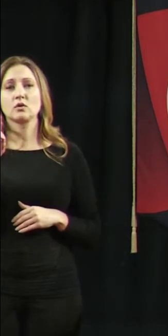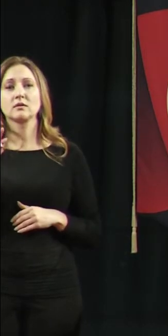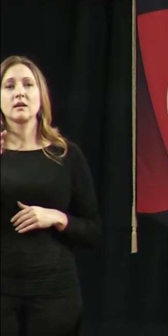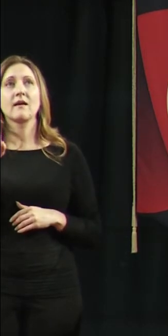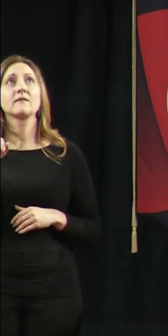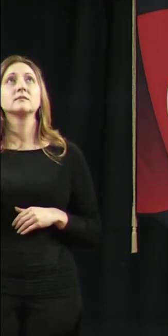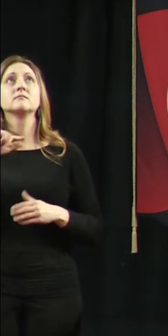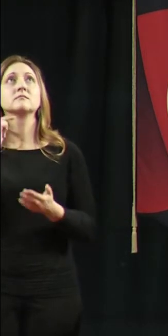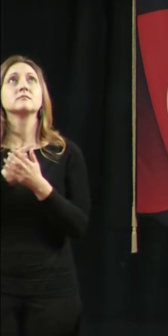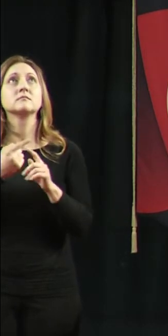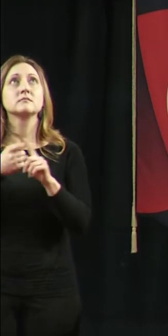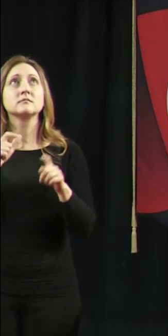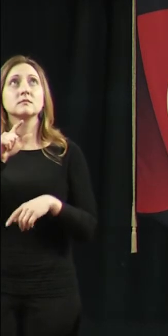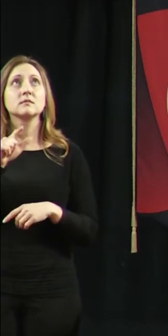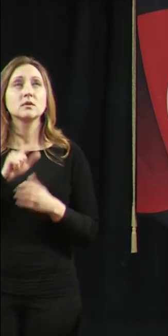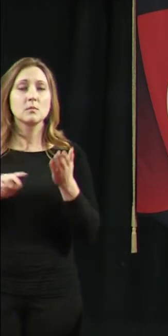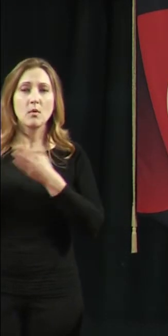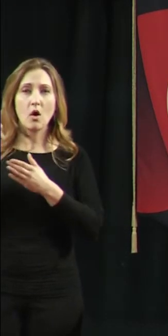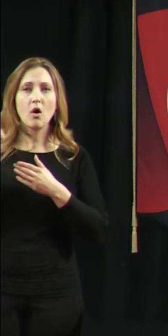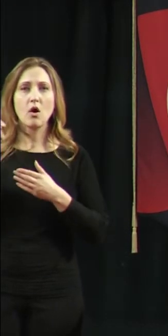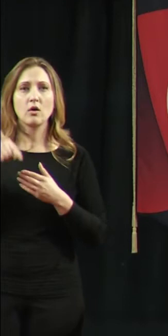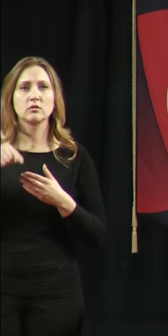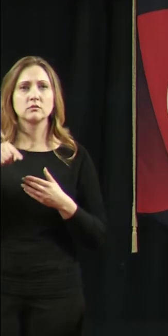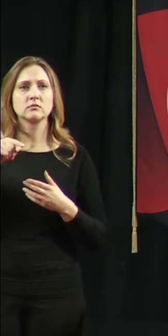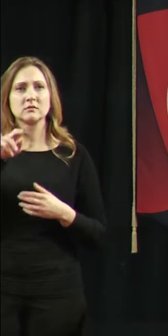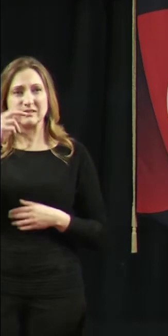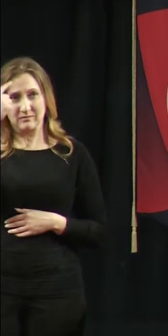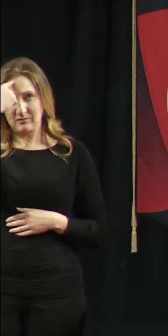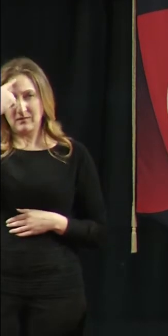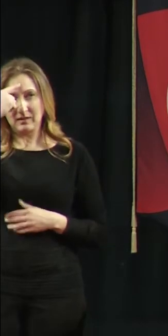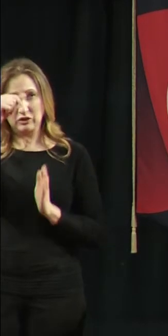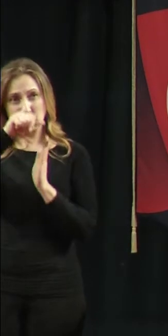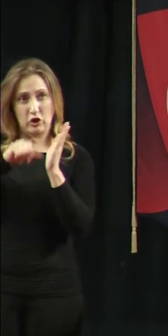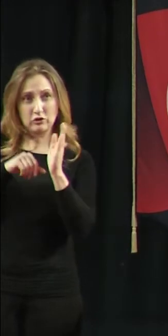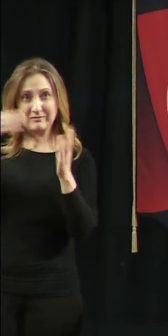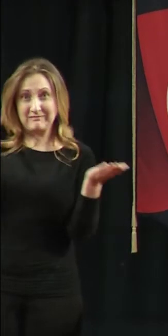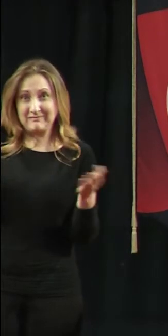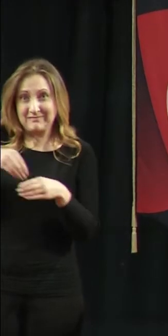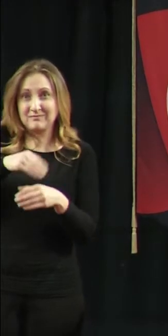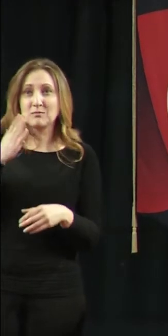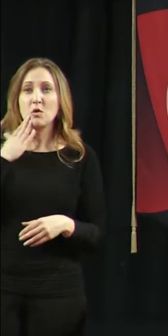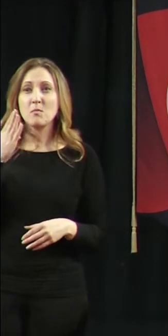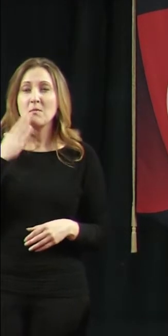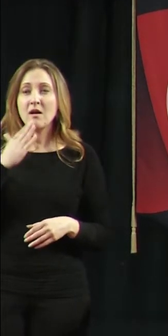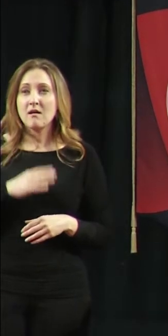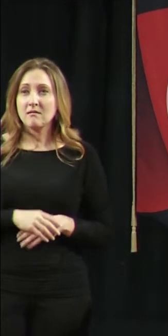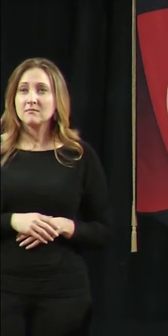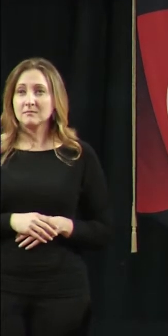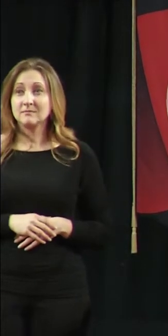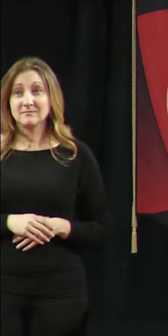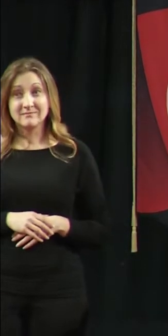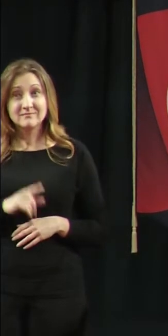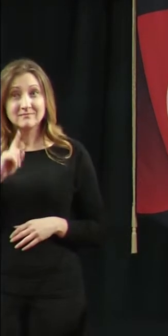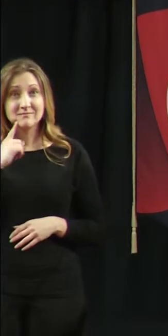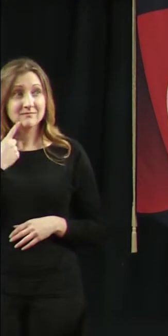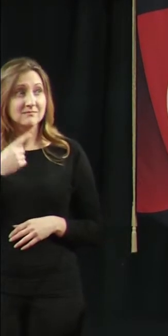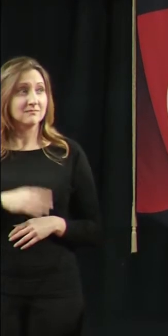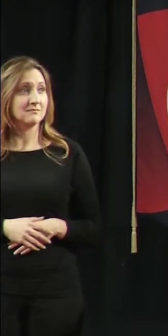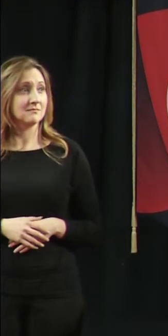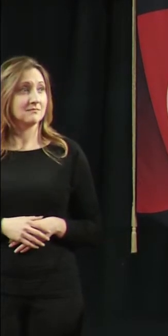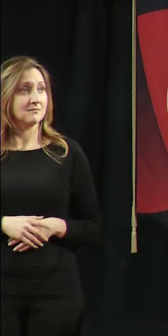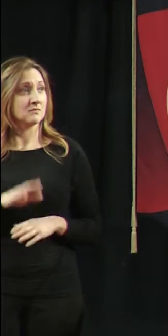University graduate, is a prominent neurosurgeon right here in Beaumont. Ladies and gentlemen,